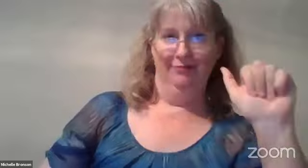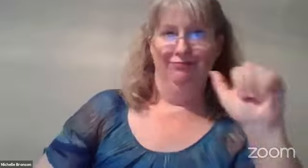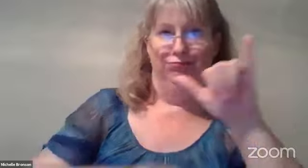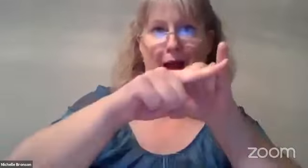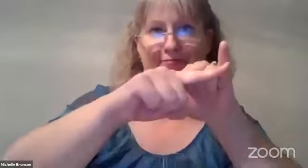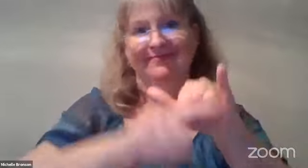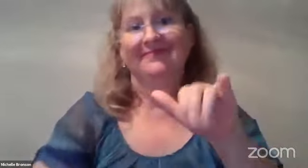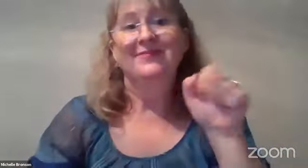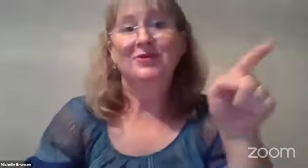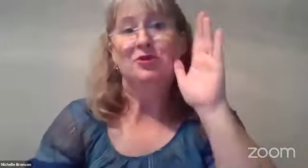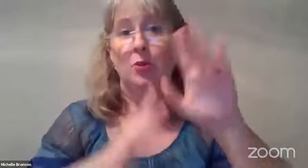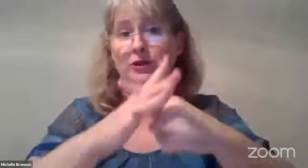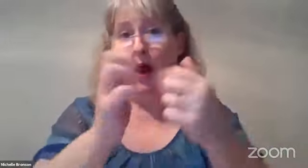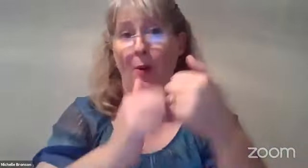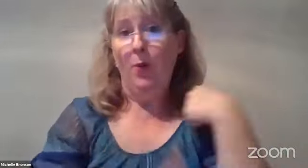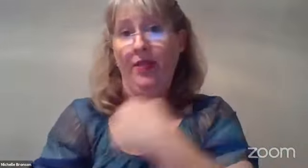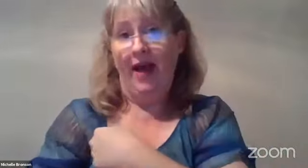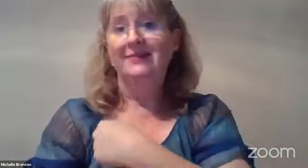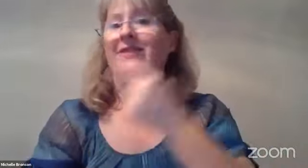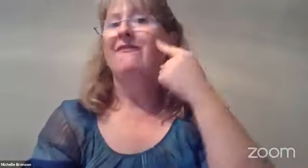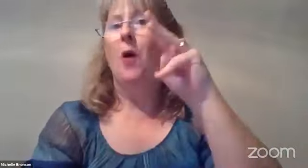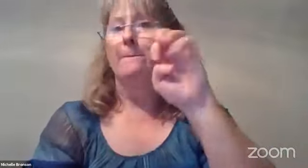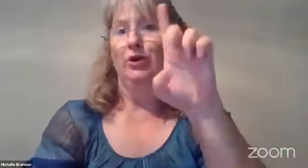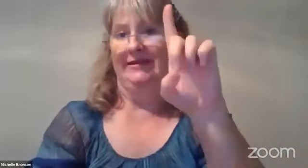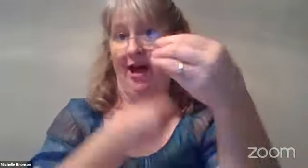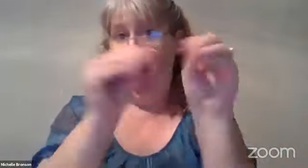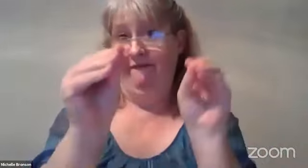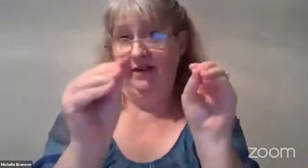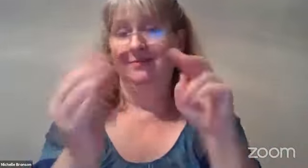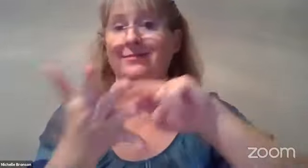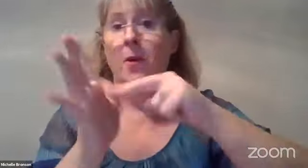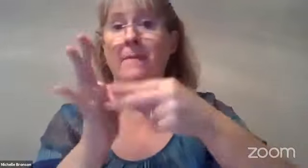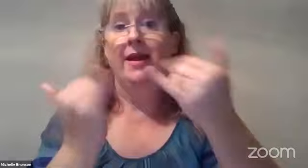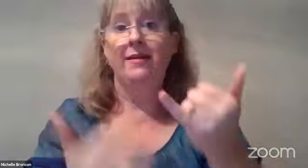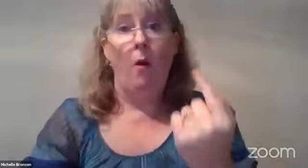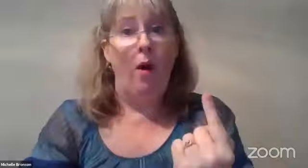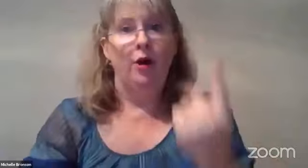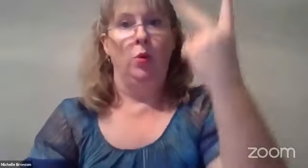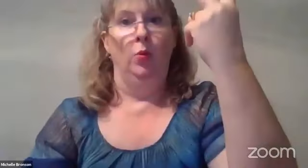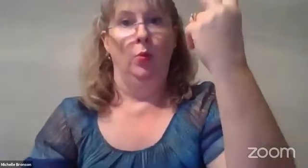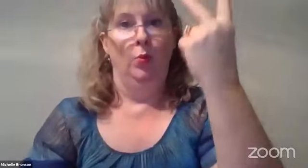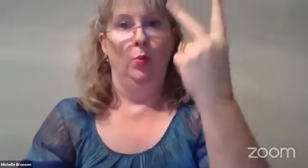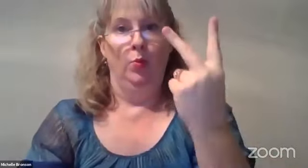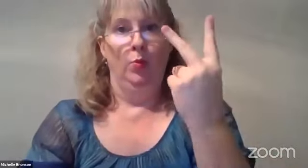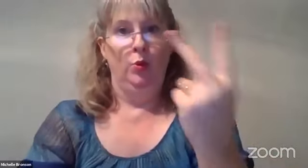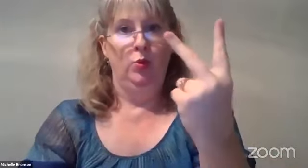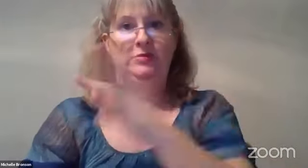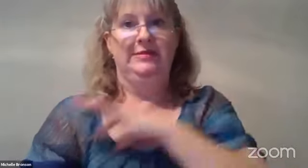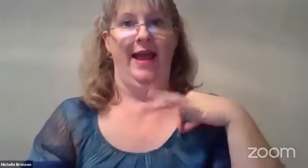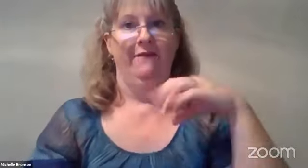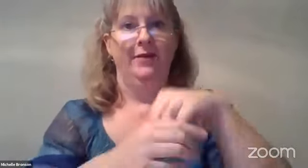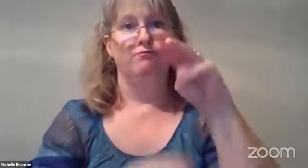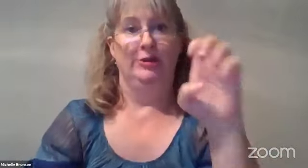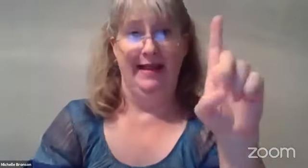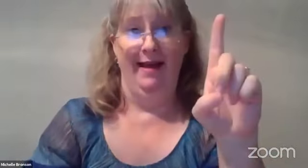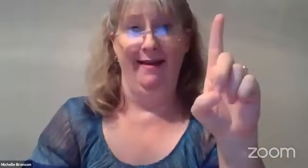Ortiz Herrera. She will be starting with us in the Merced office. So now we are back to having